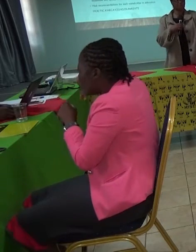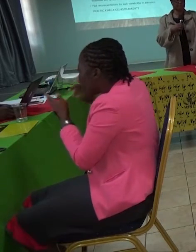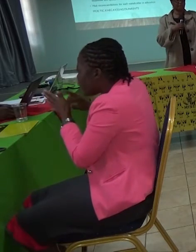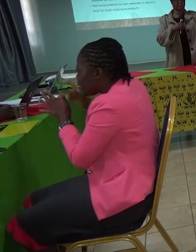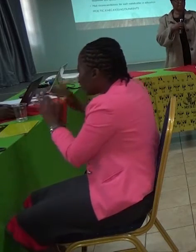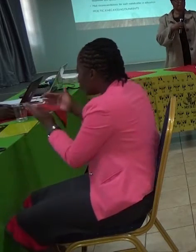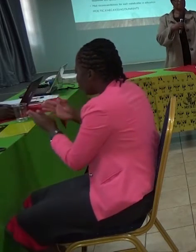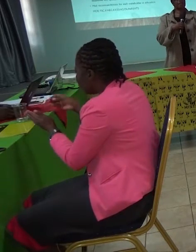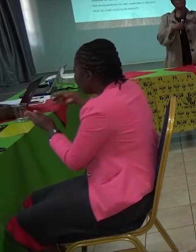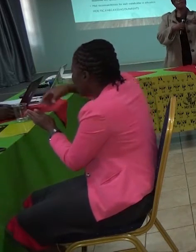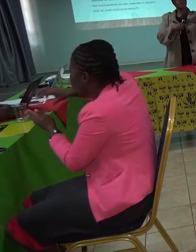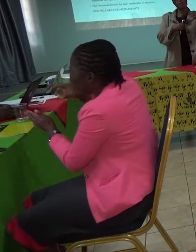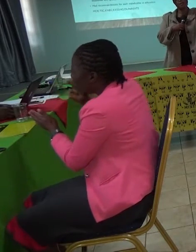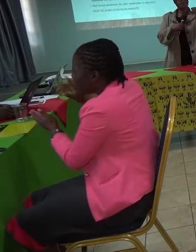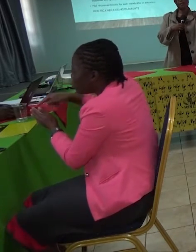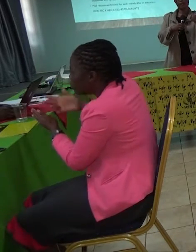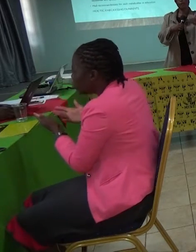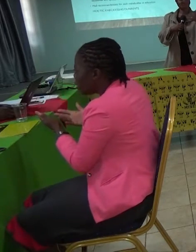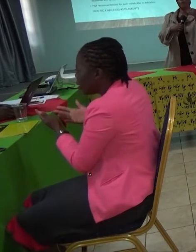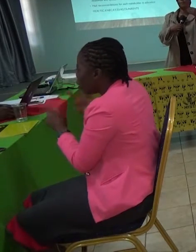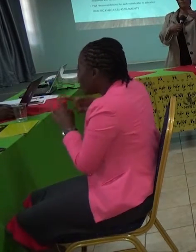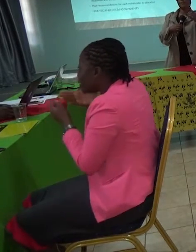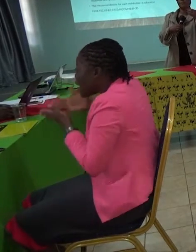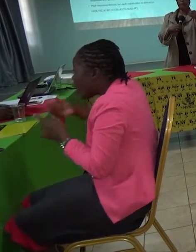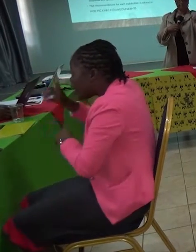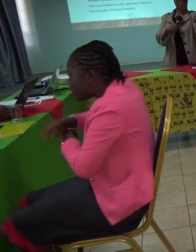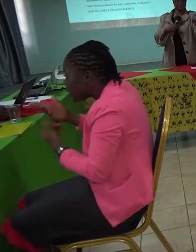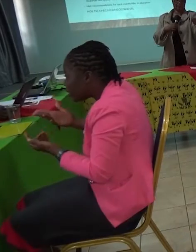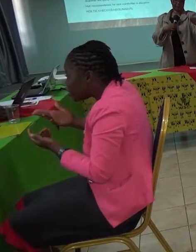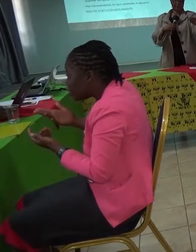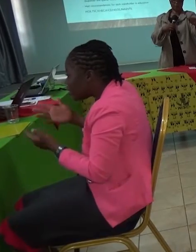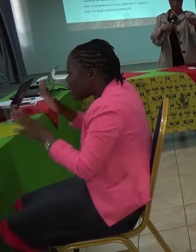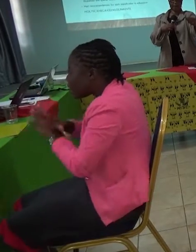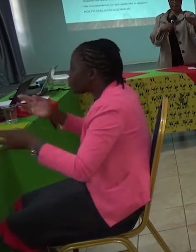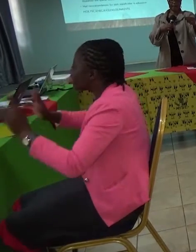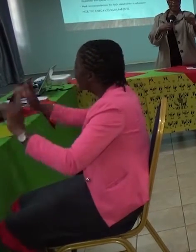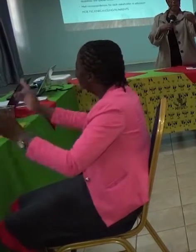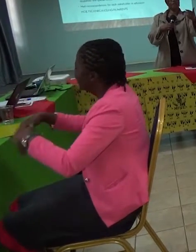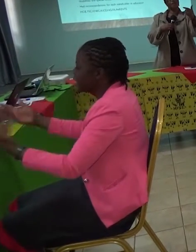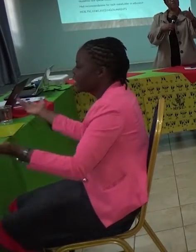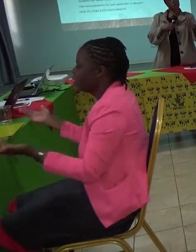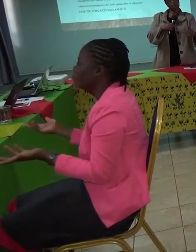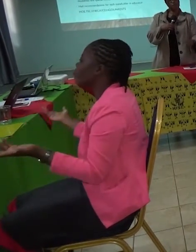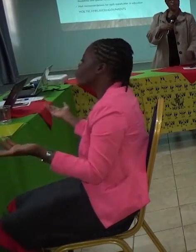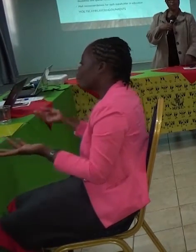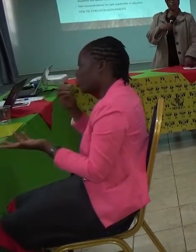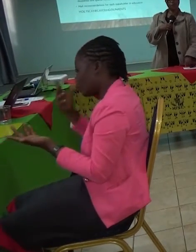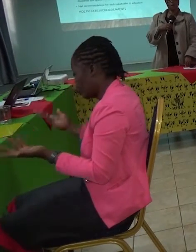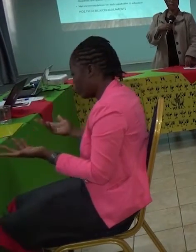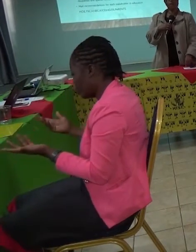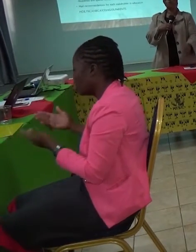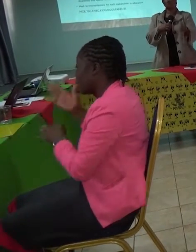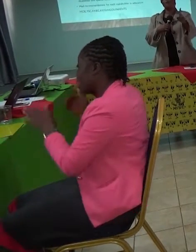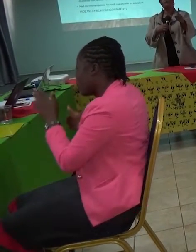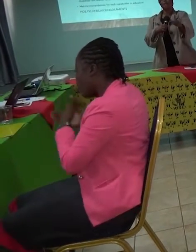of the children. She kept the children on a positive lane. Are we together? And in the morning before the children woke